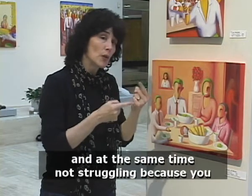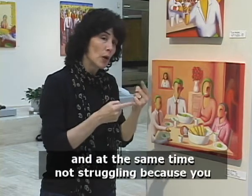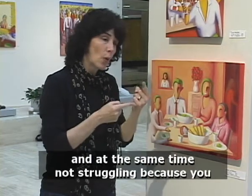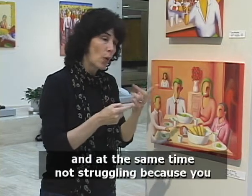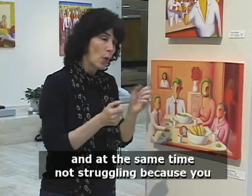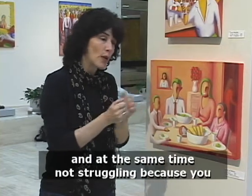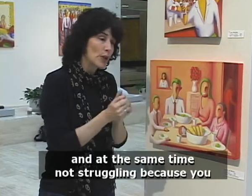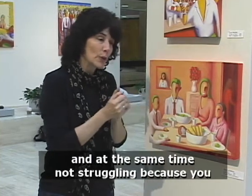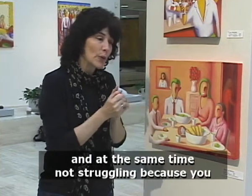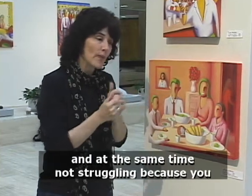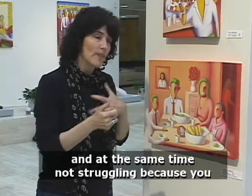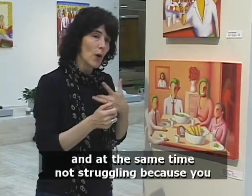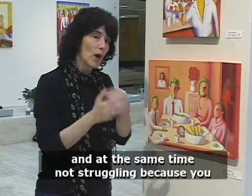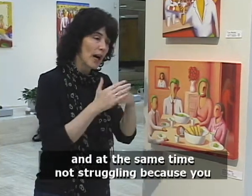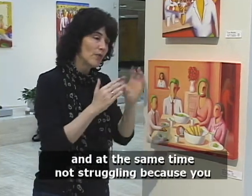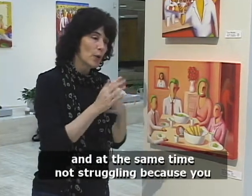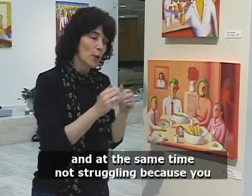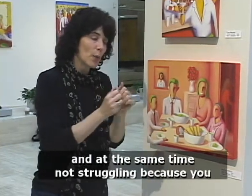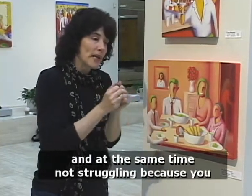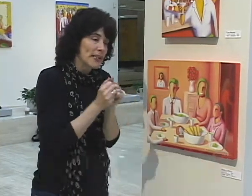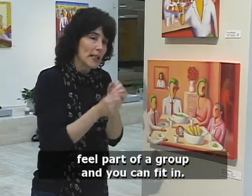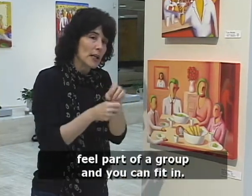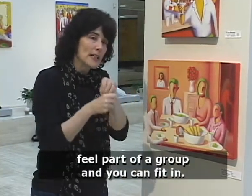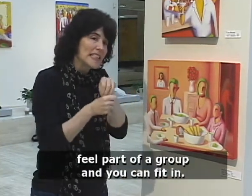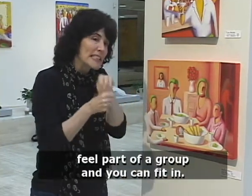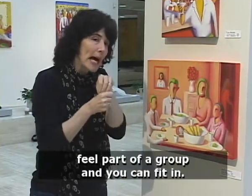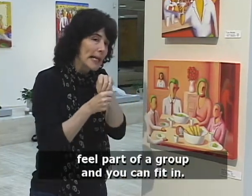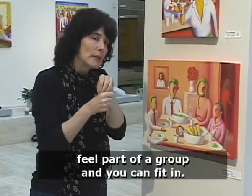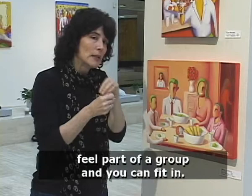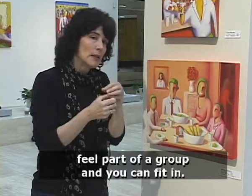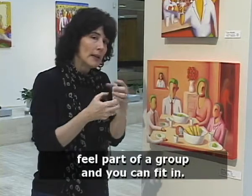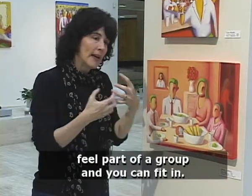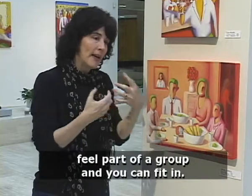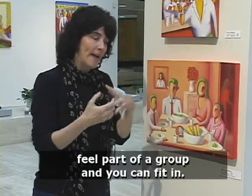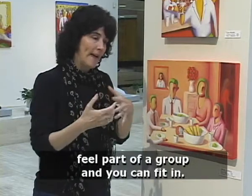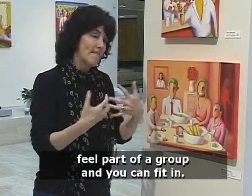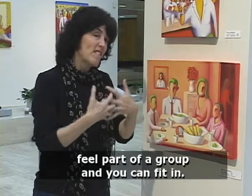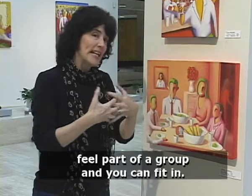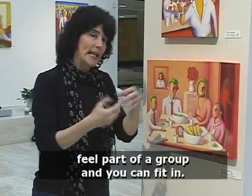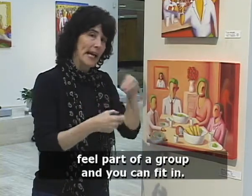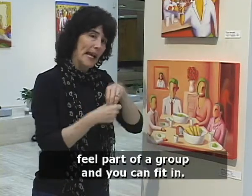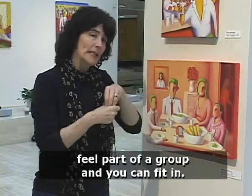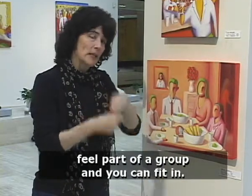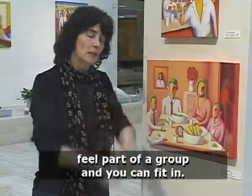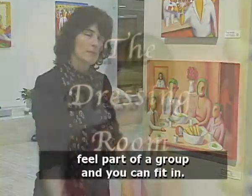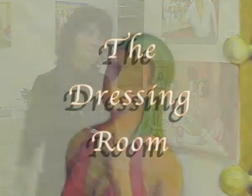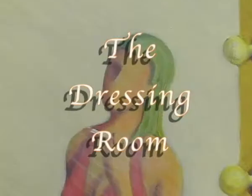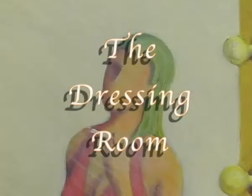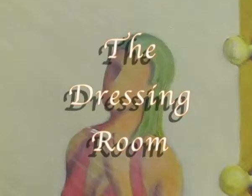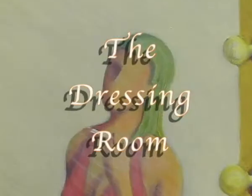not struggling, because you feel part of a group and you can fit in.